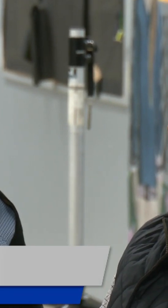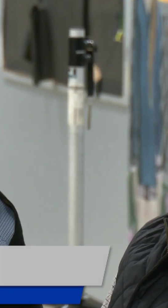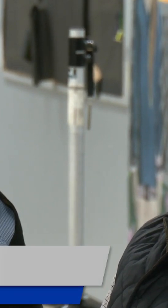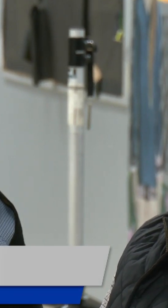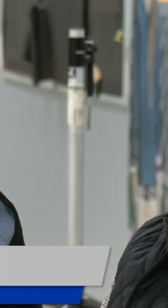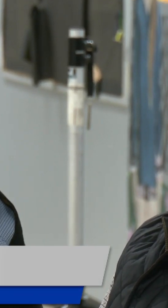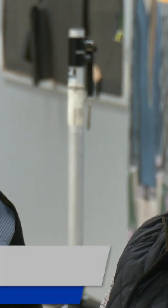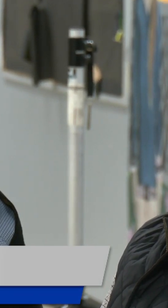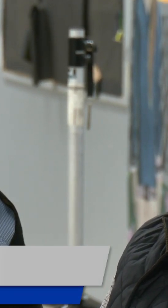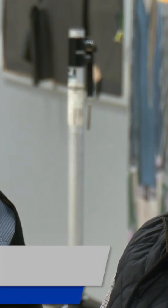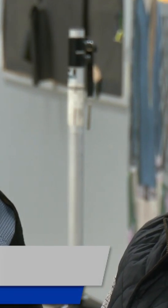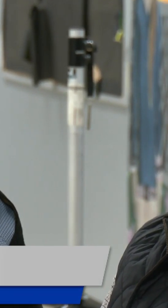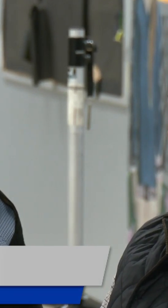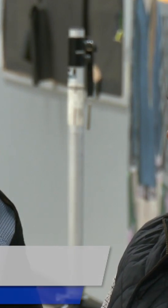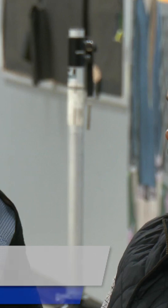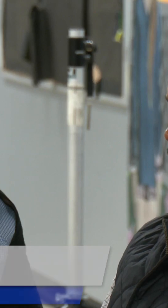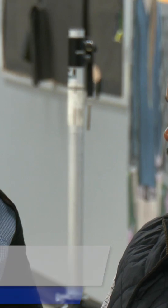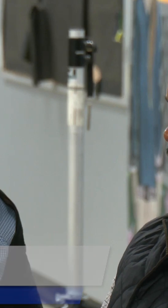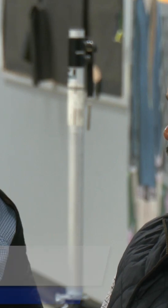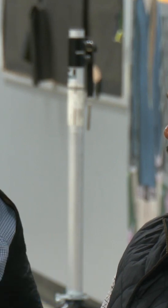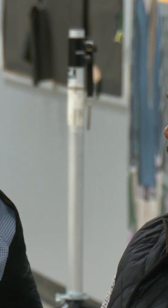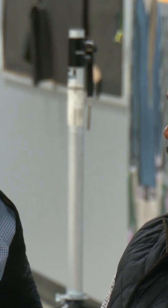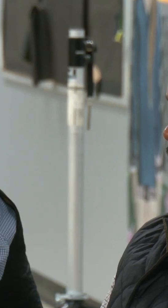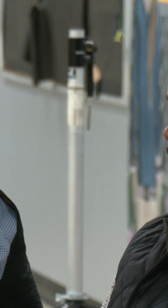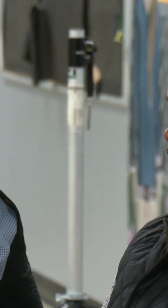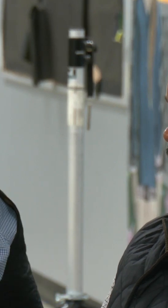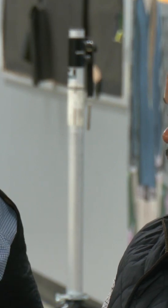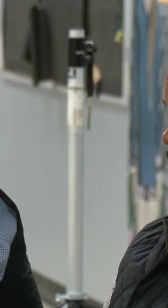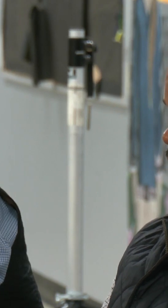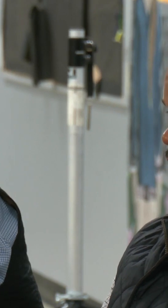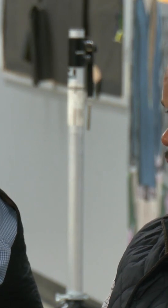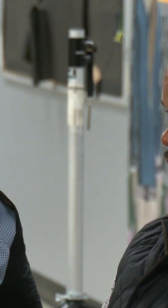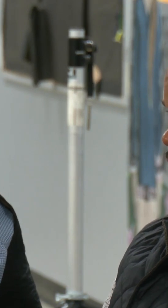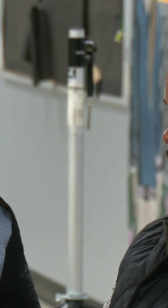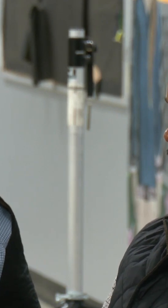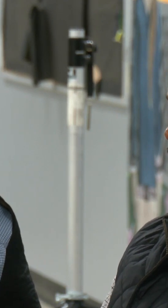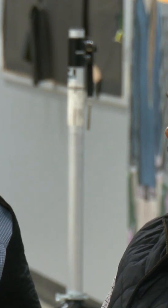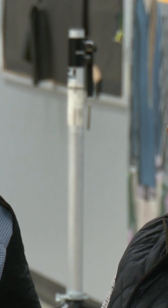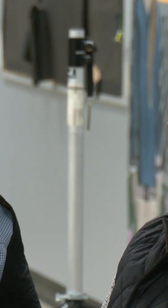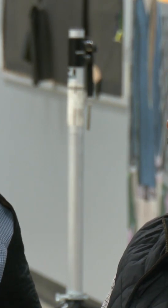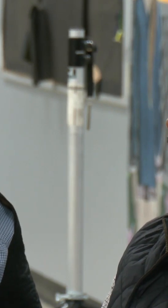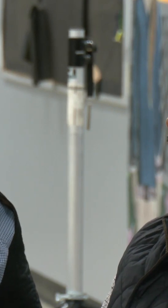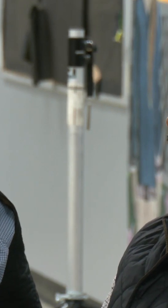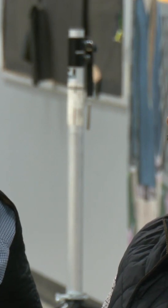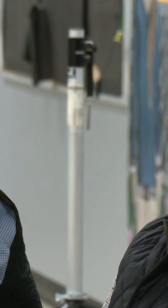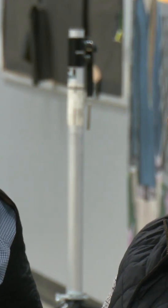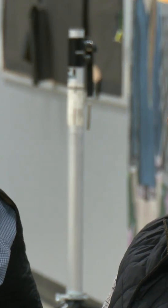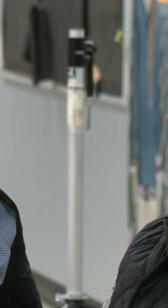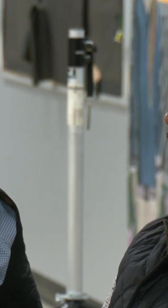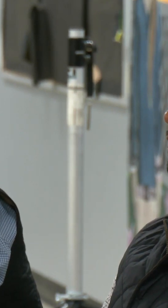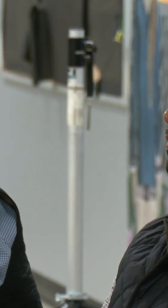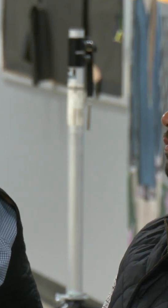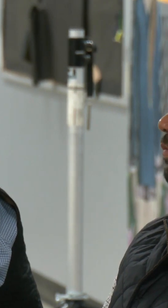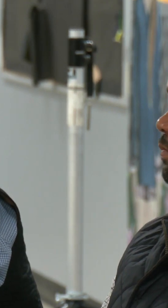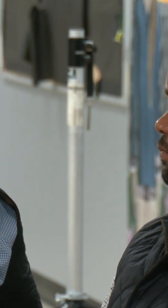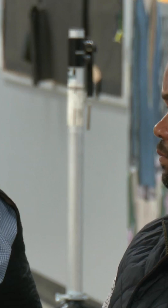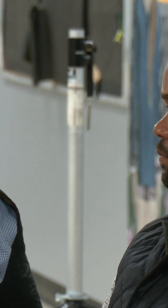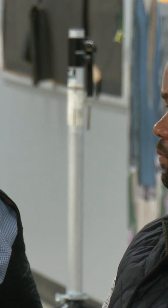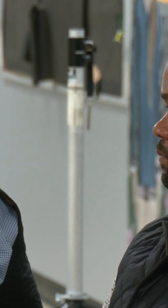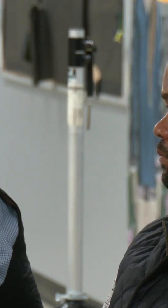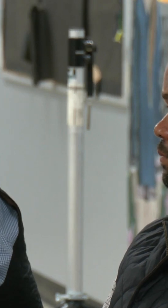were installed along Grand and between Osceola and Delore. They have new flower pots on them that will be maintained by neighbors around